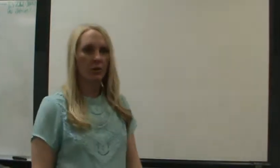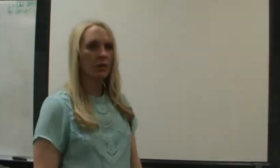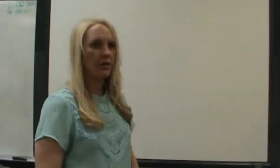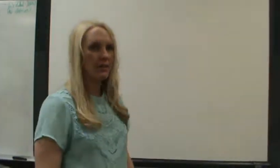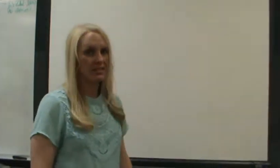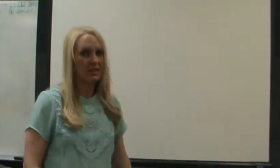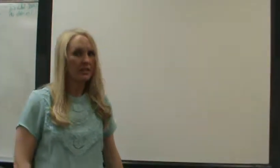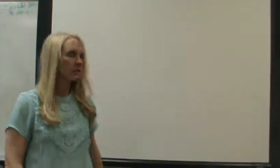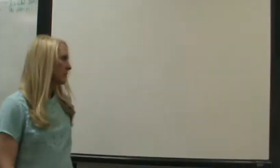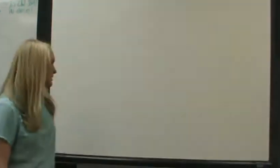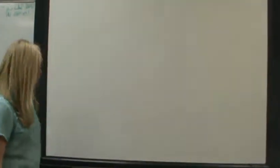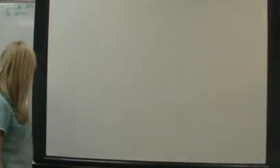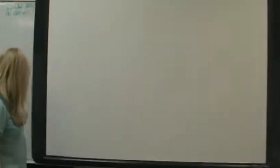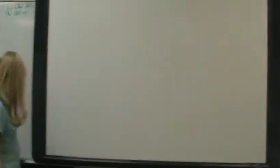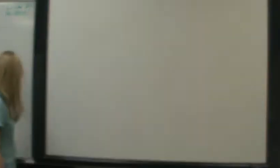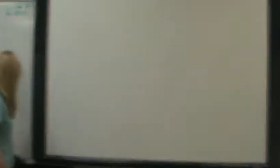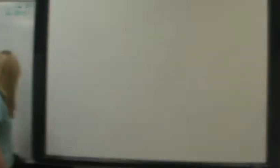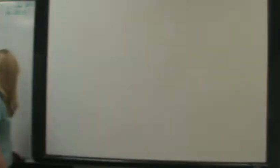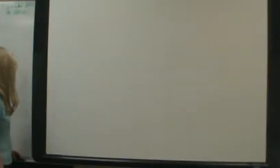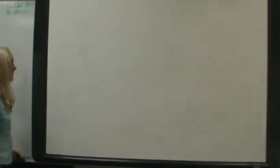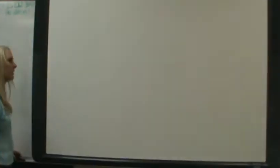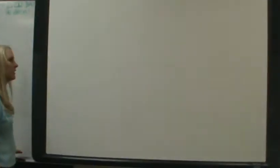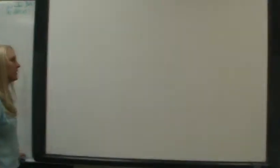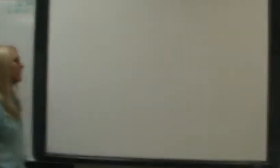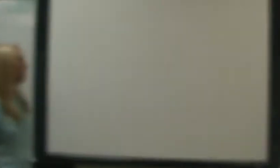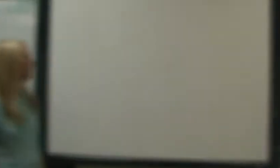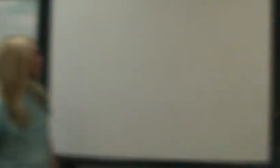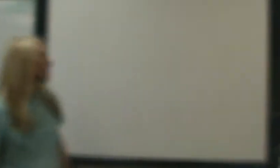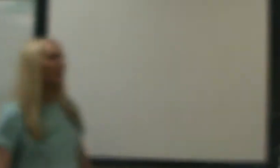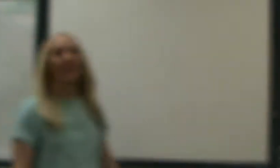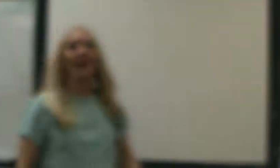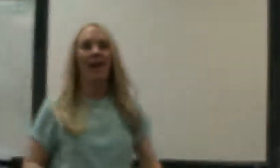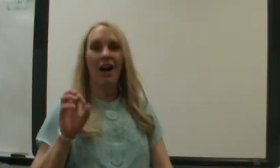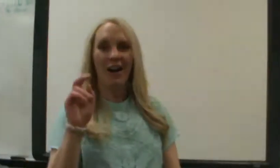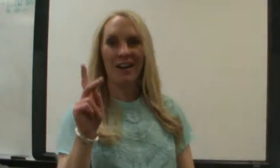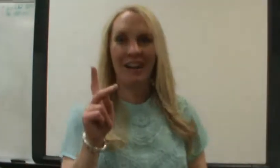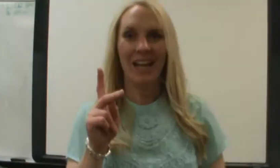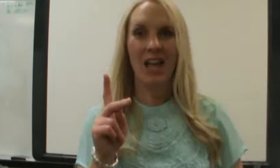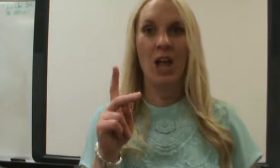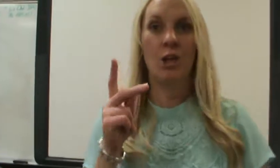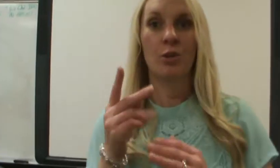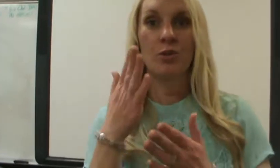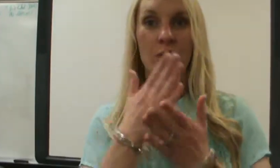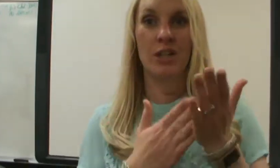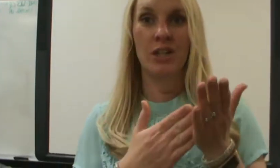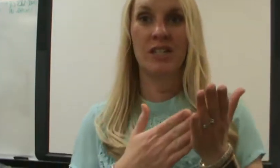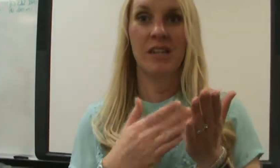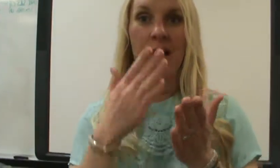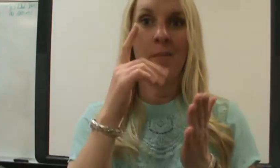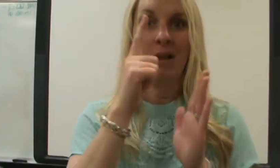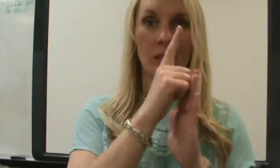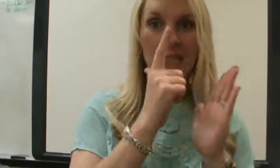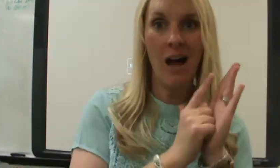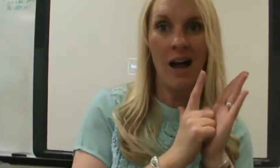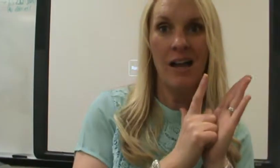I think that's it. Let's see. Yep. All right. Those were some